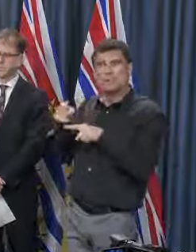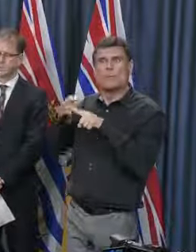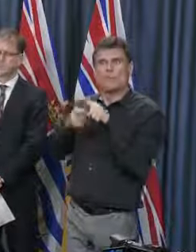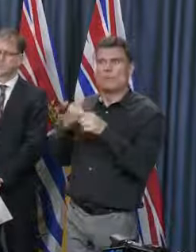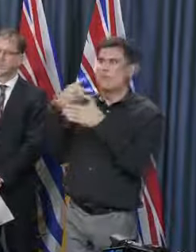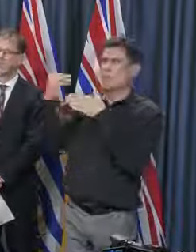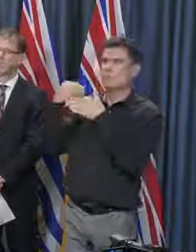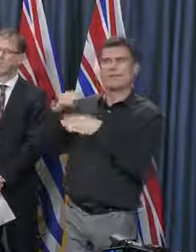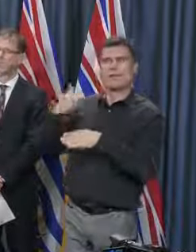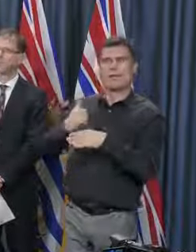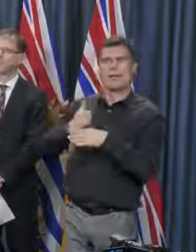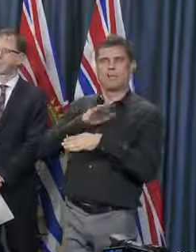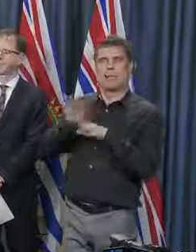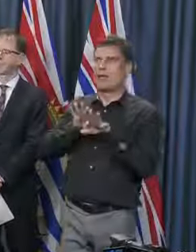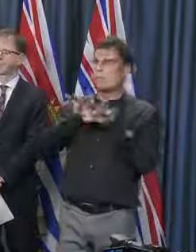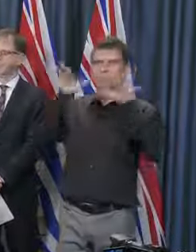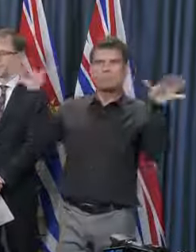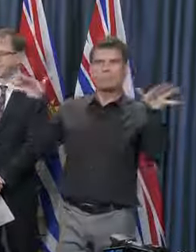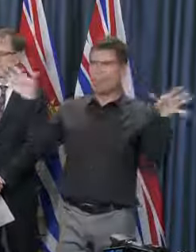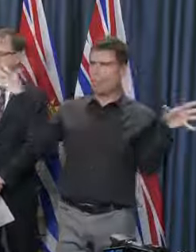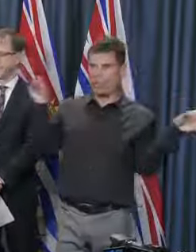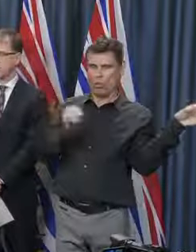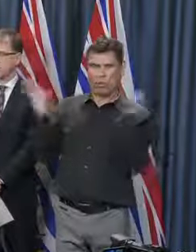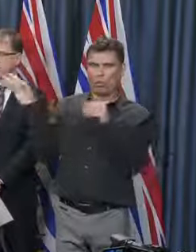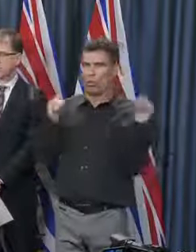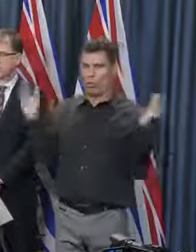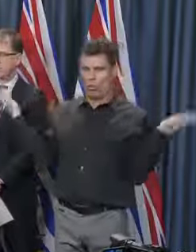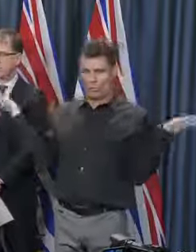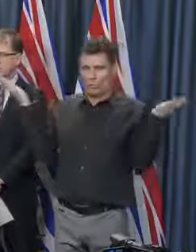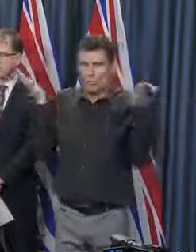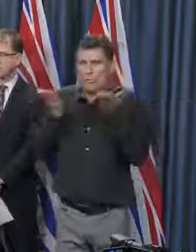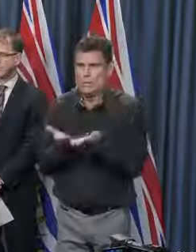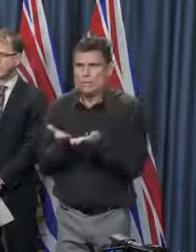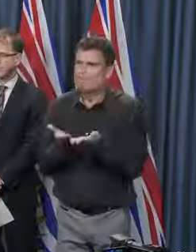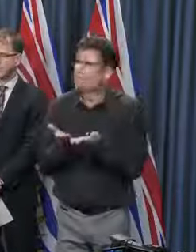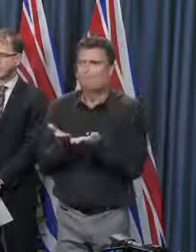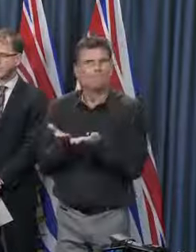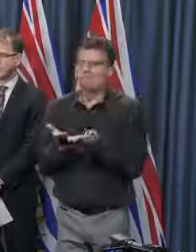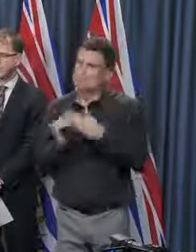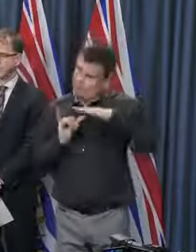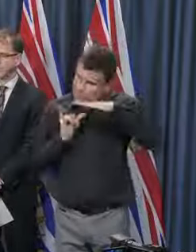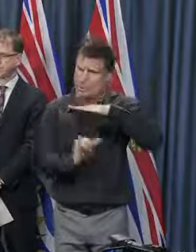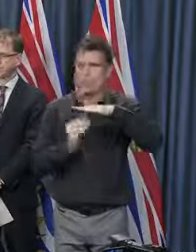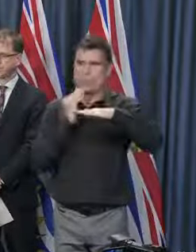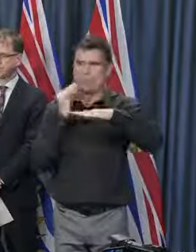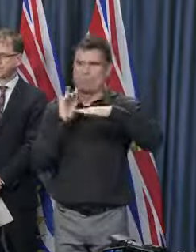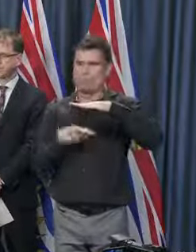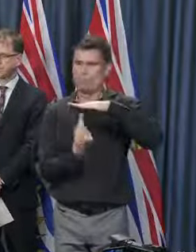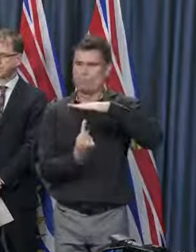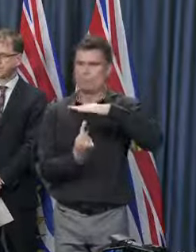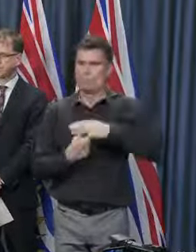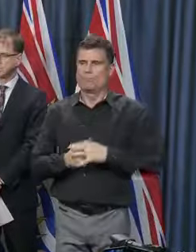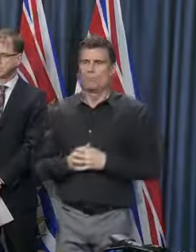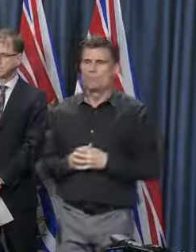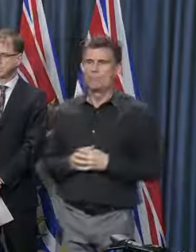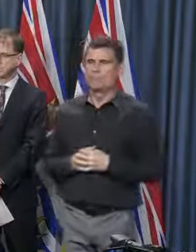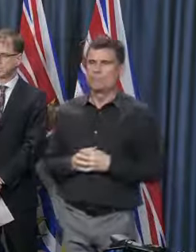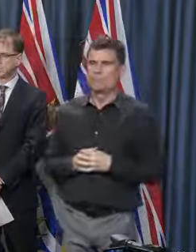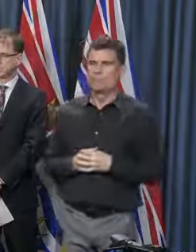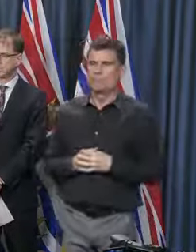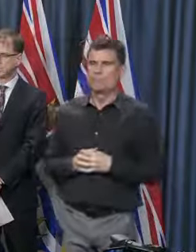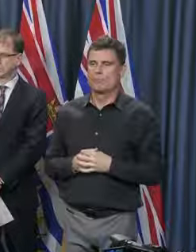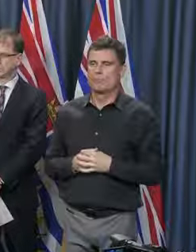the United States. People are being identified in countries that may not have recognized that they have transmission of this